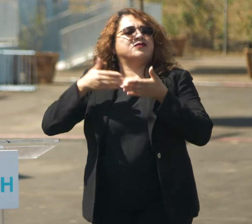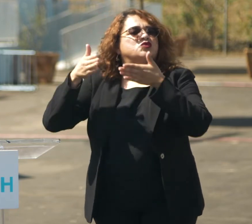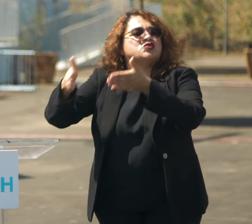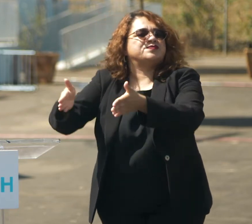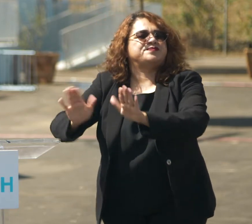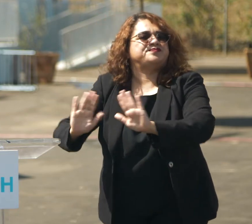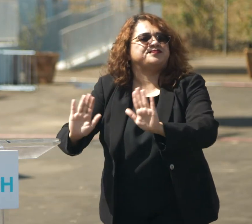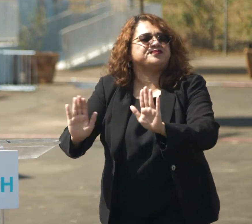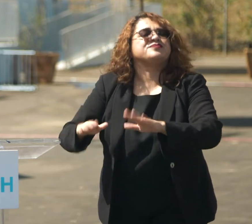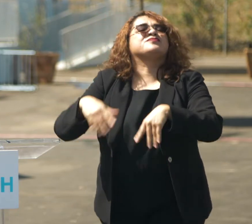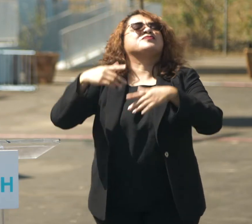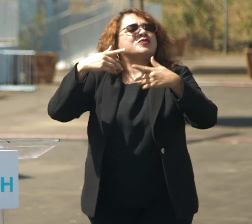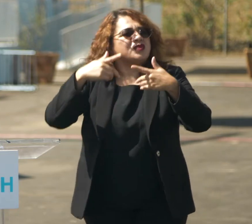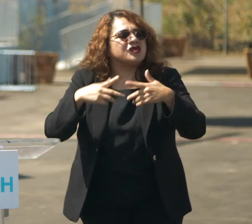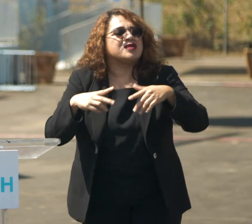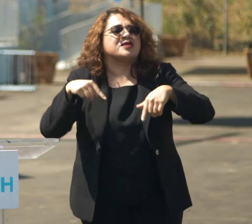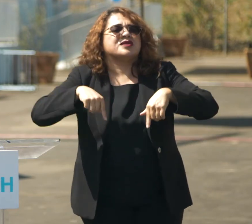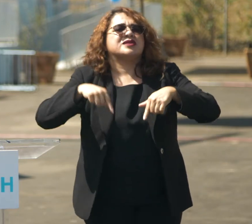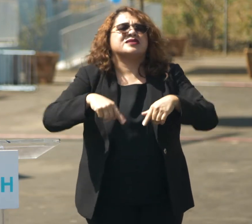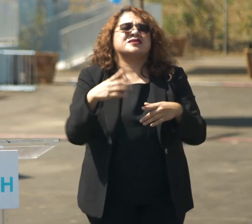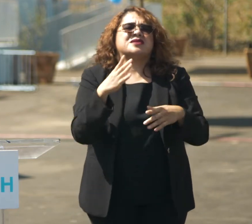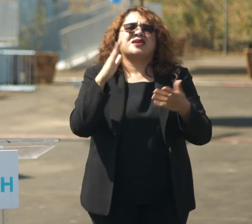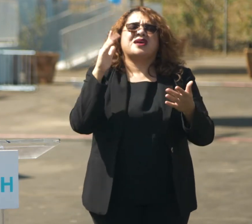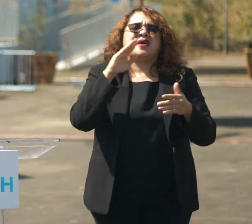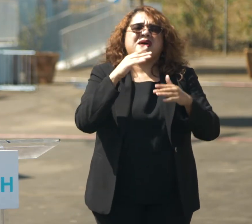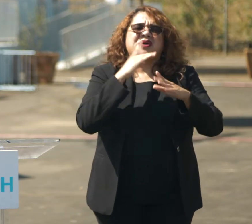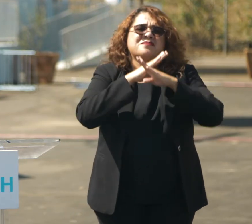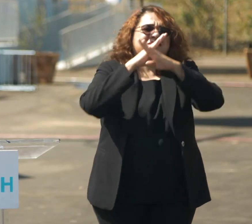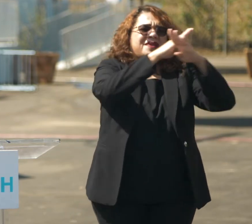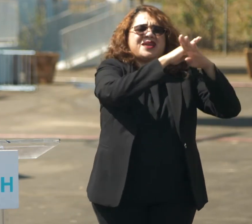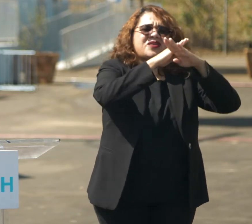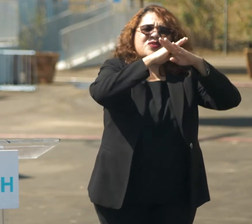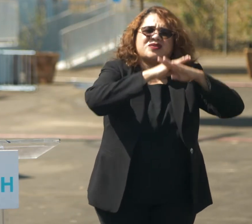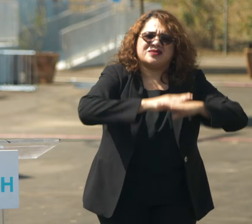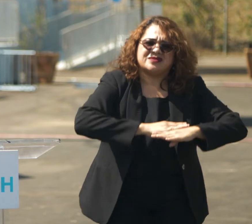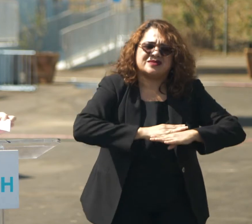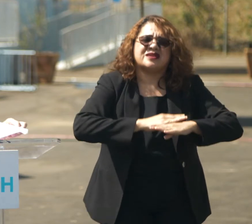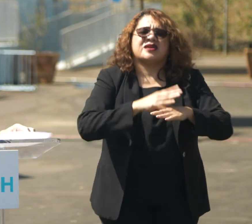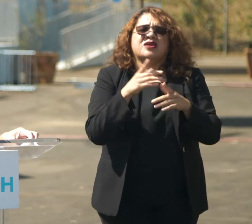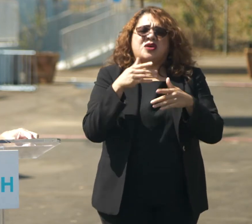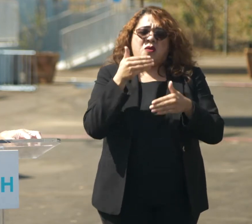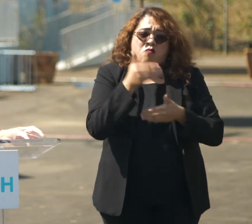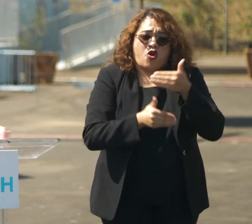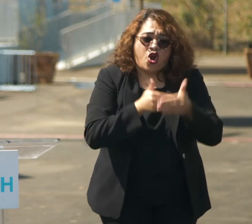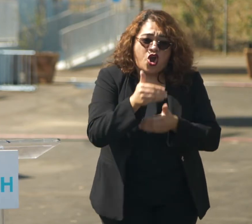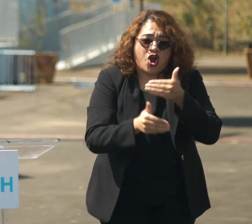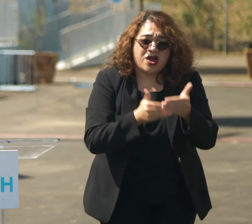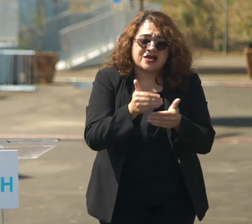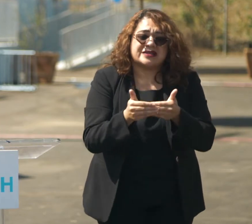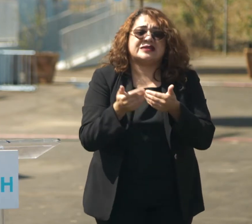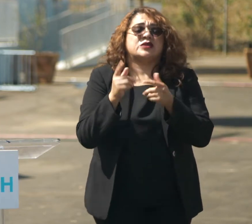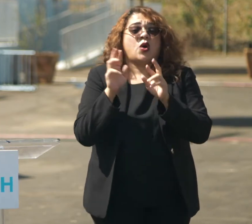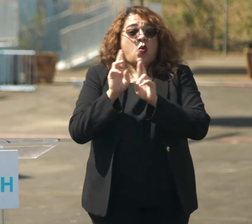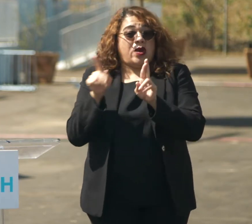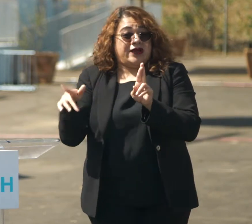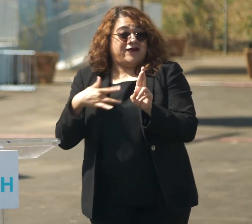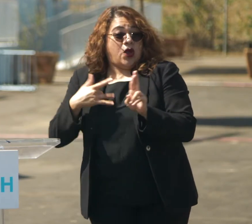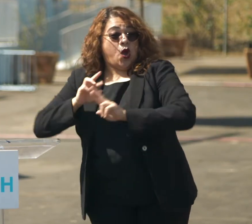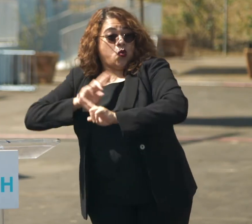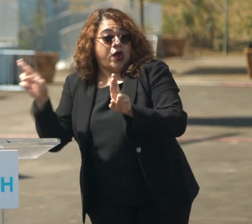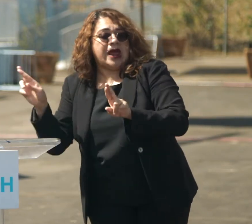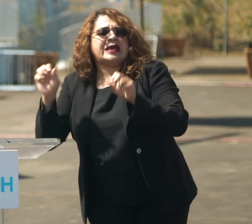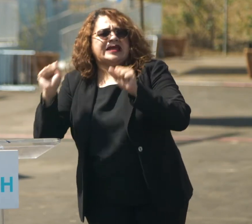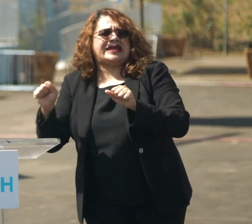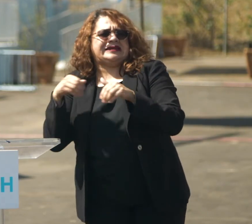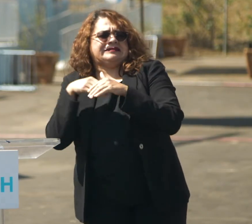low barrier bridge housing community designed to enable people across the city whenever they are ready for support. The campus will